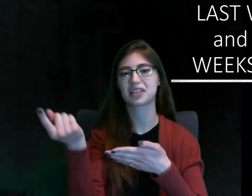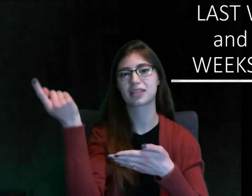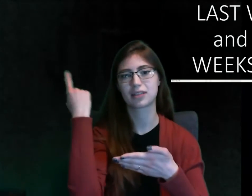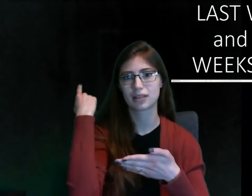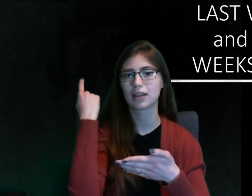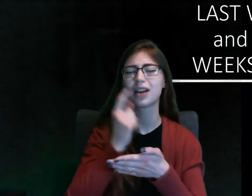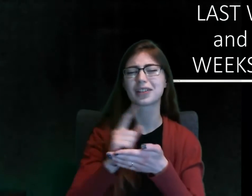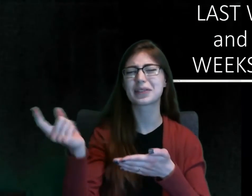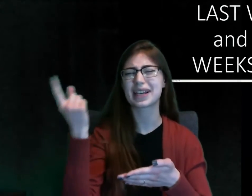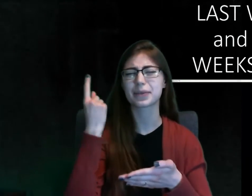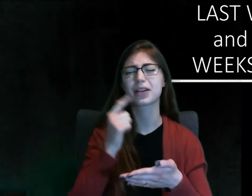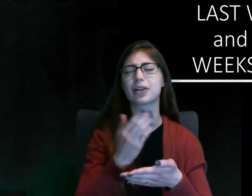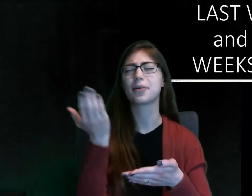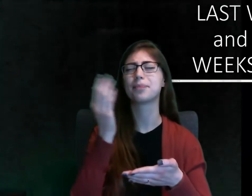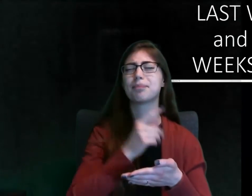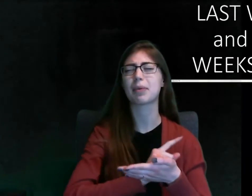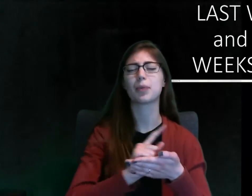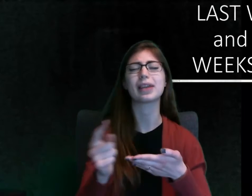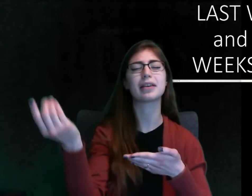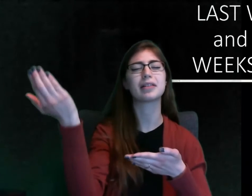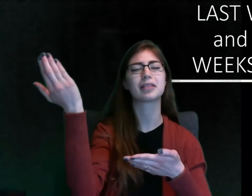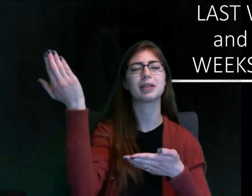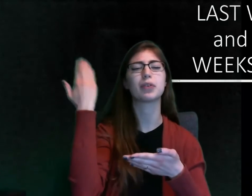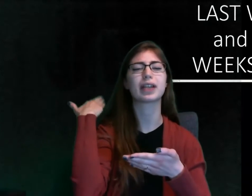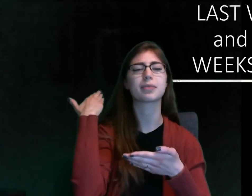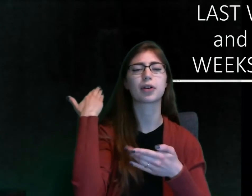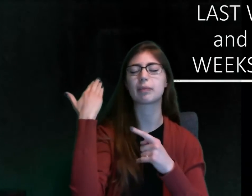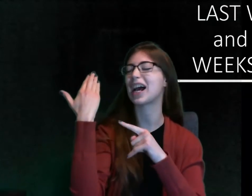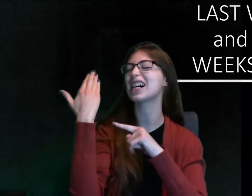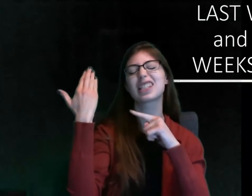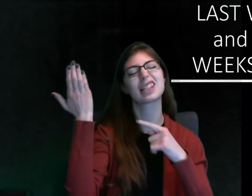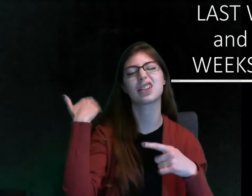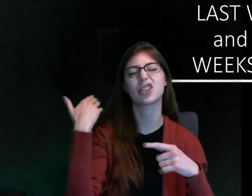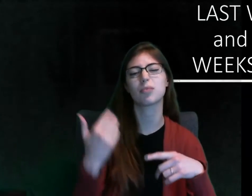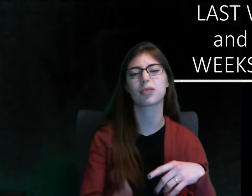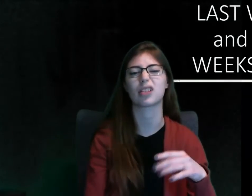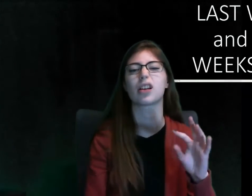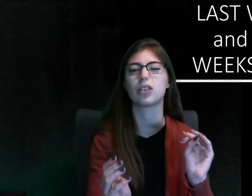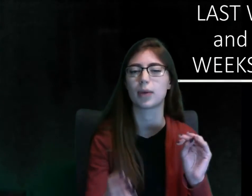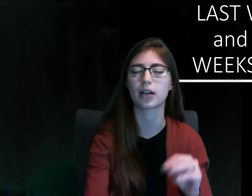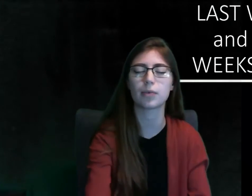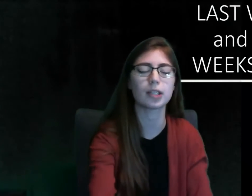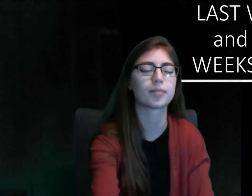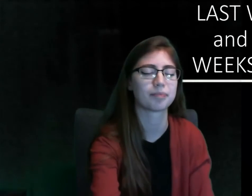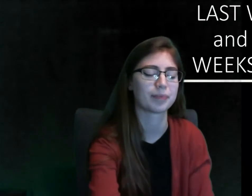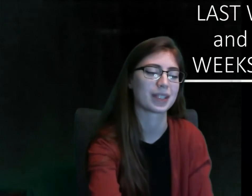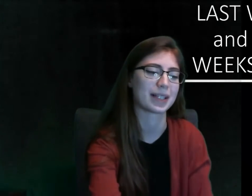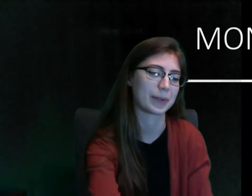weeks. Last week, or maybe week, and moving into more of a past hand shape, not a numerical one. So